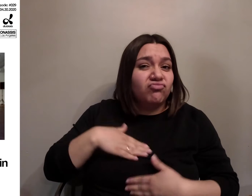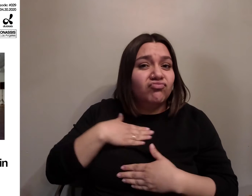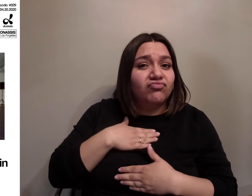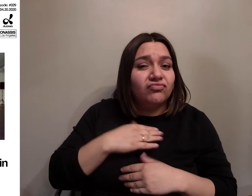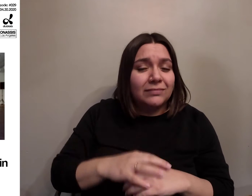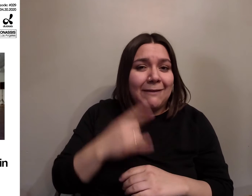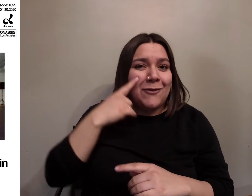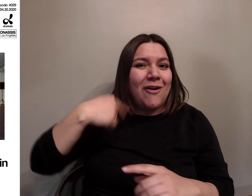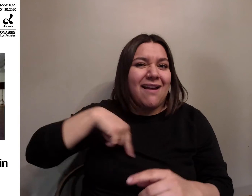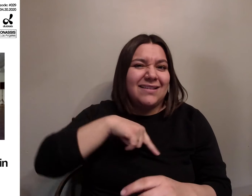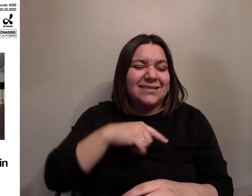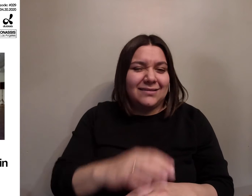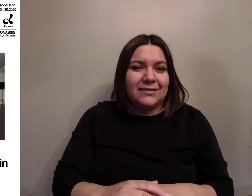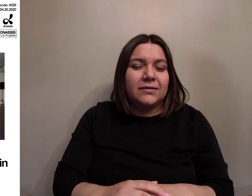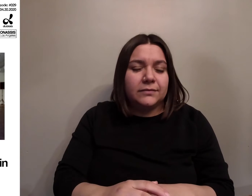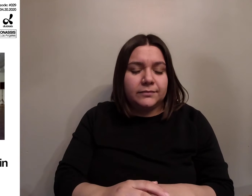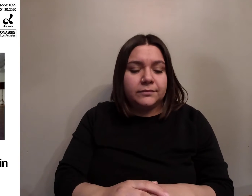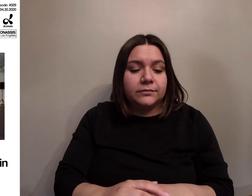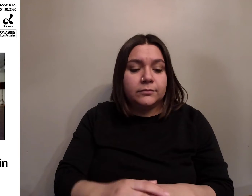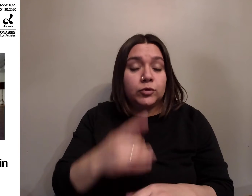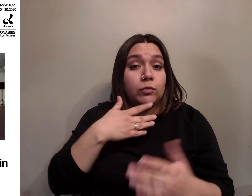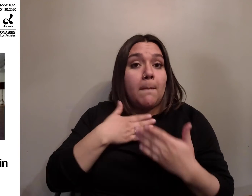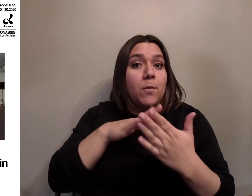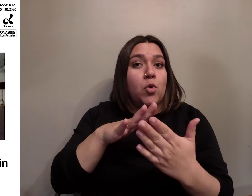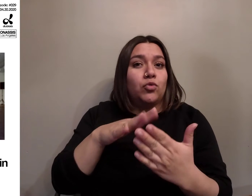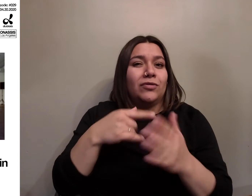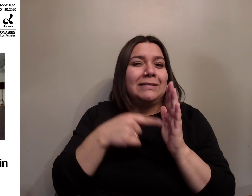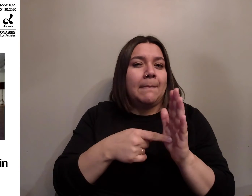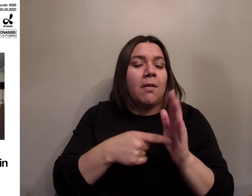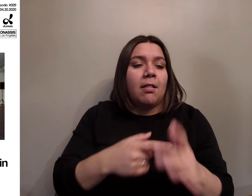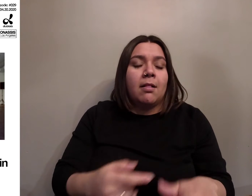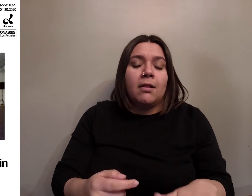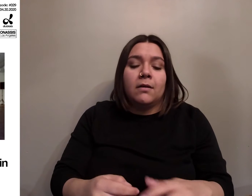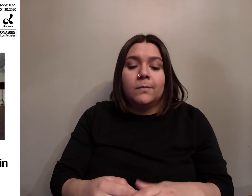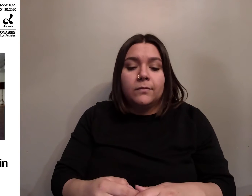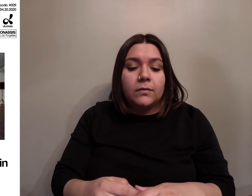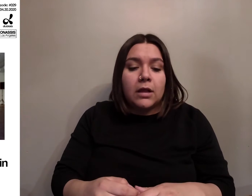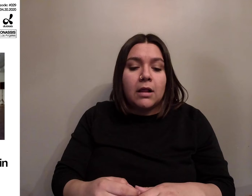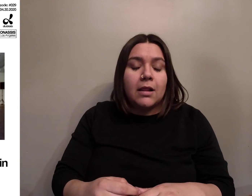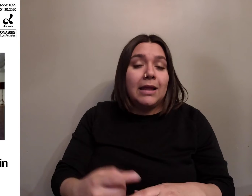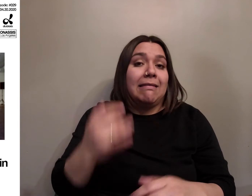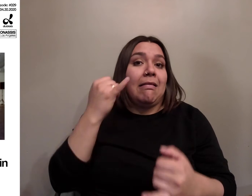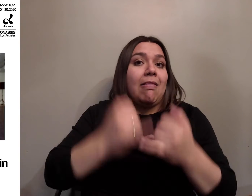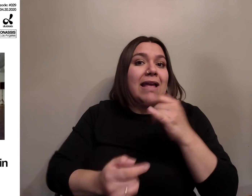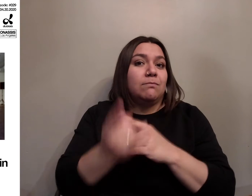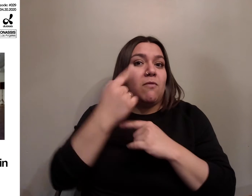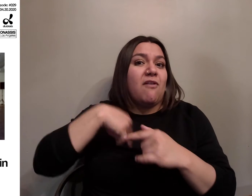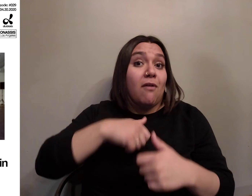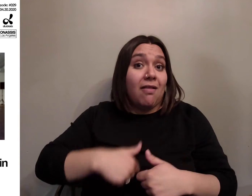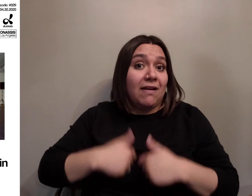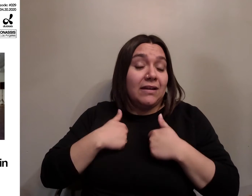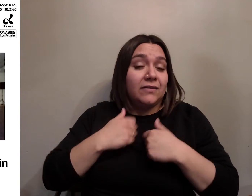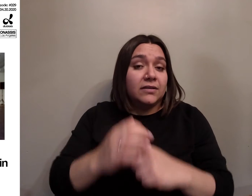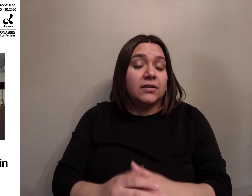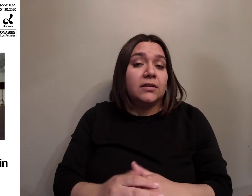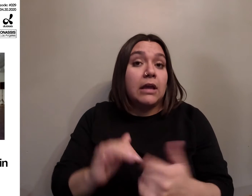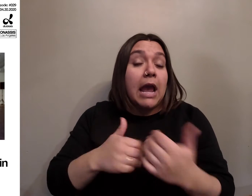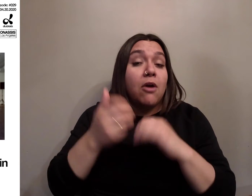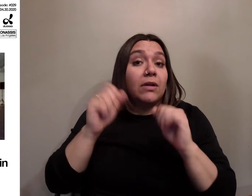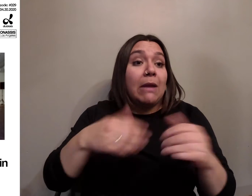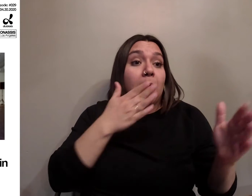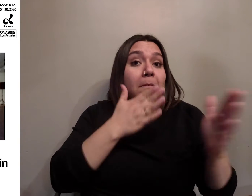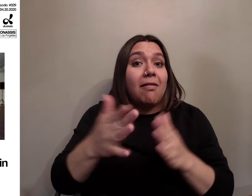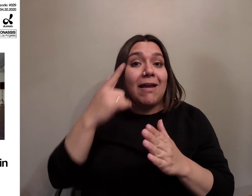way we live our lives? And how can we tackle grief in ways